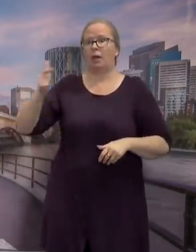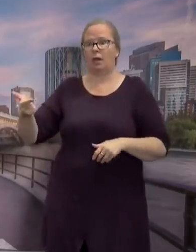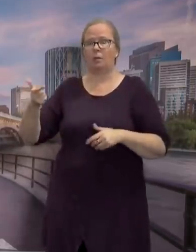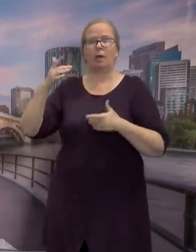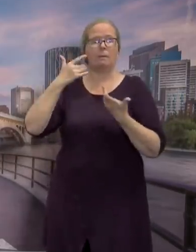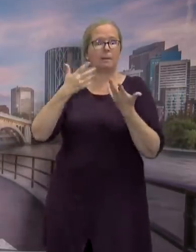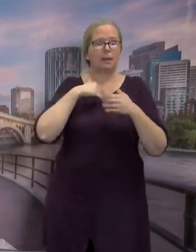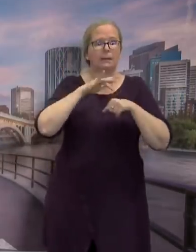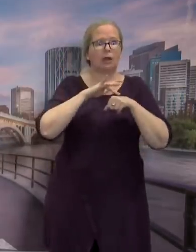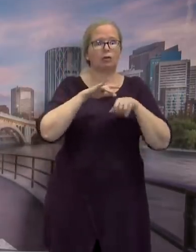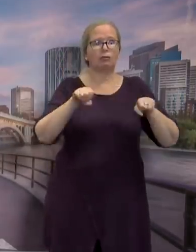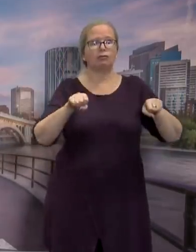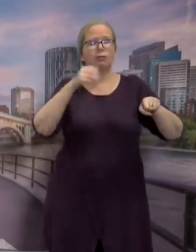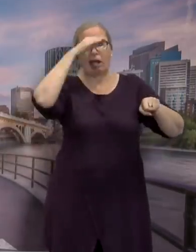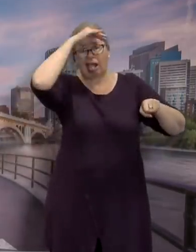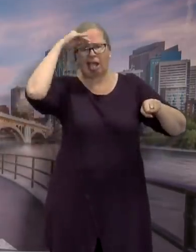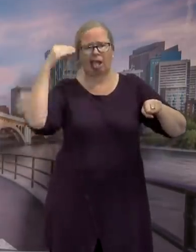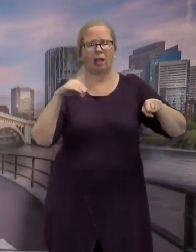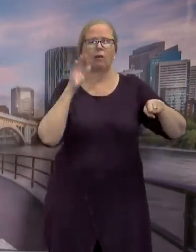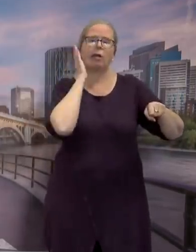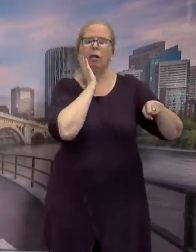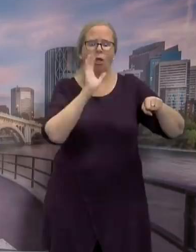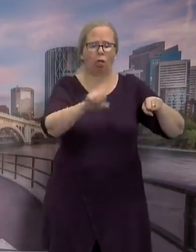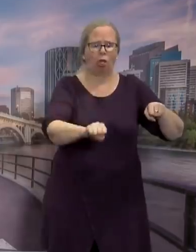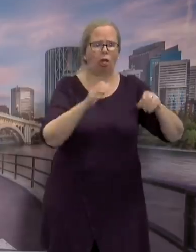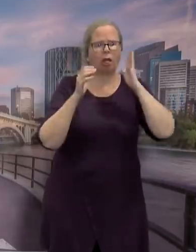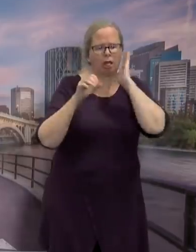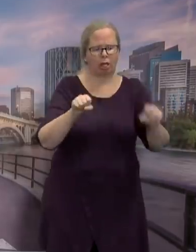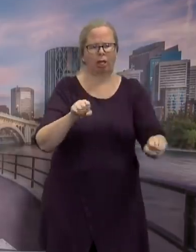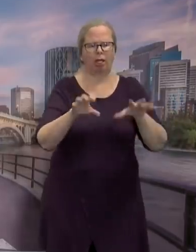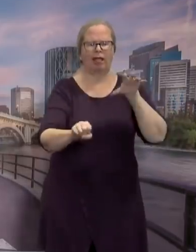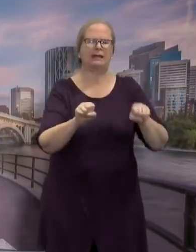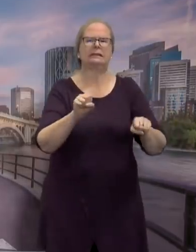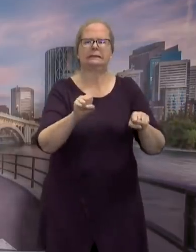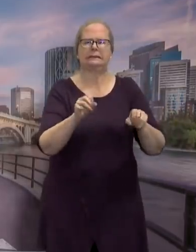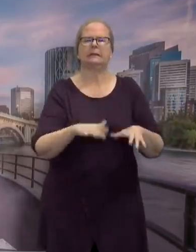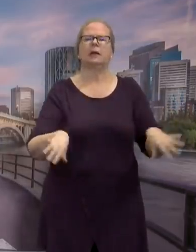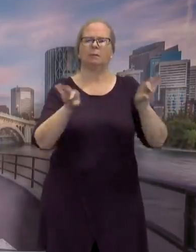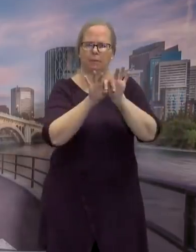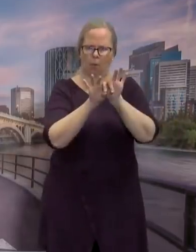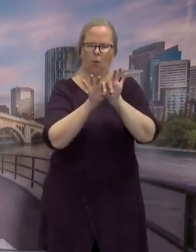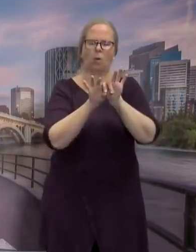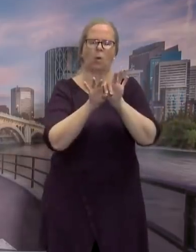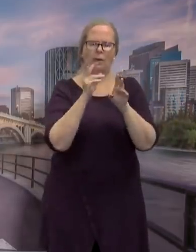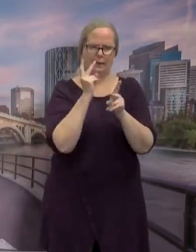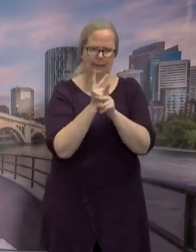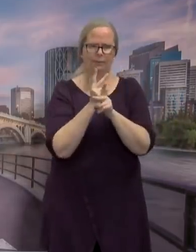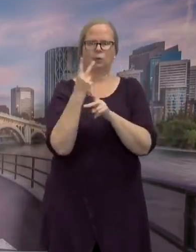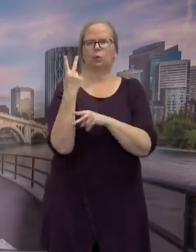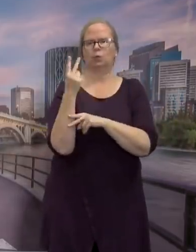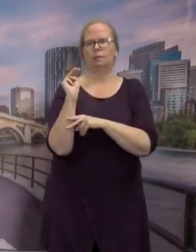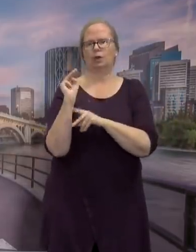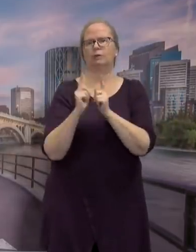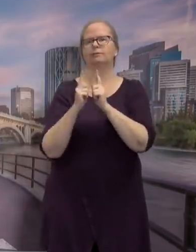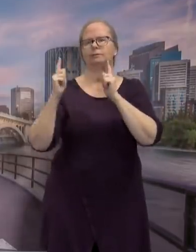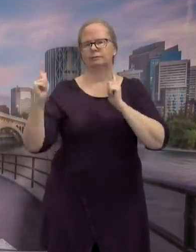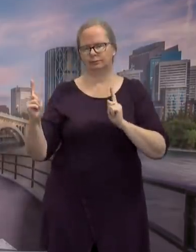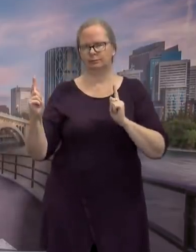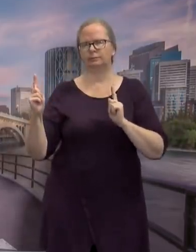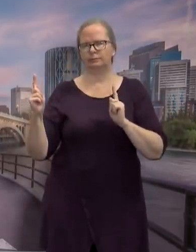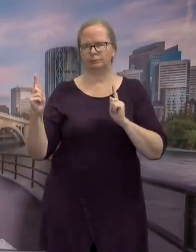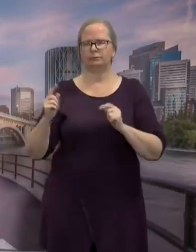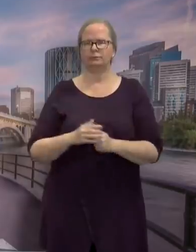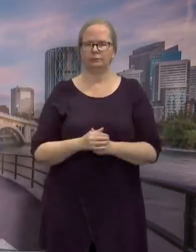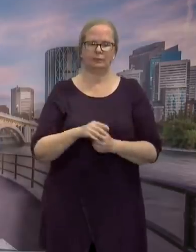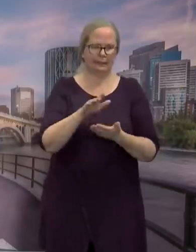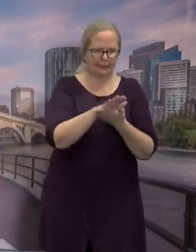brow when you're stopped at a light. Make sure you keep that 2-meter distance between all other road users, including